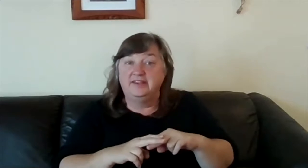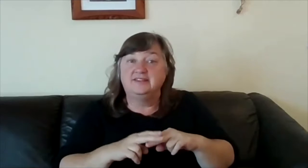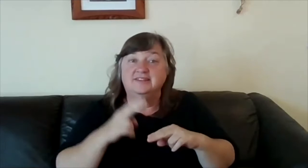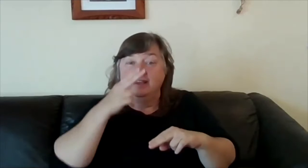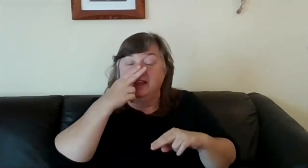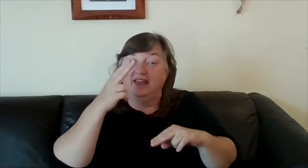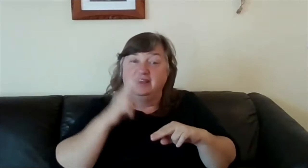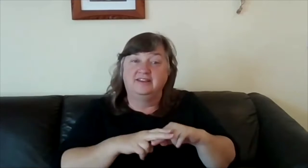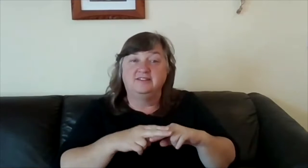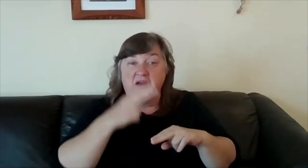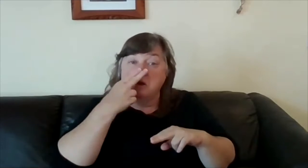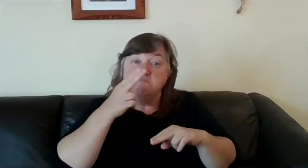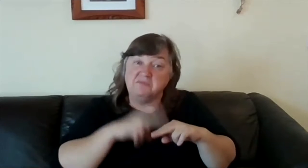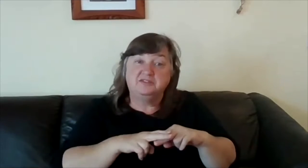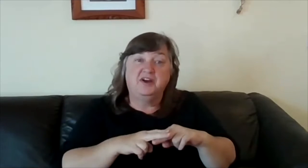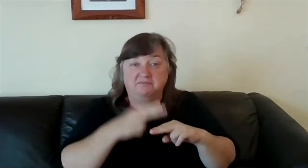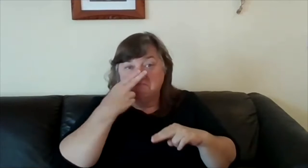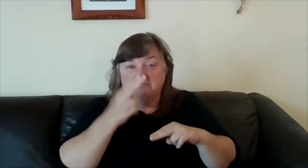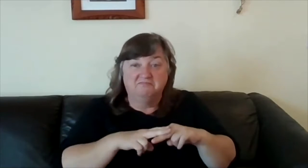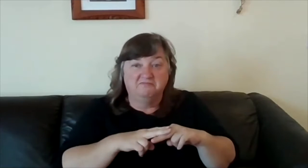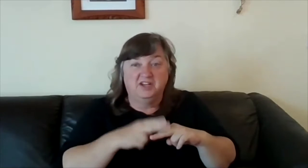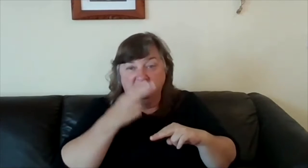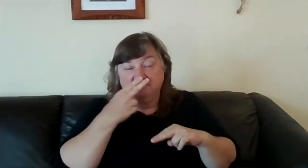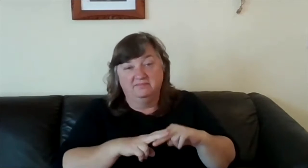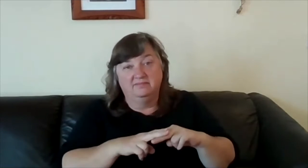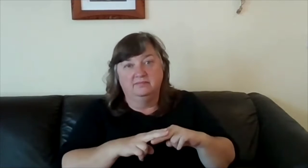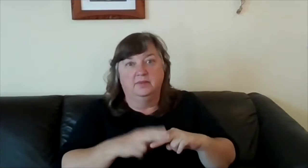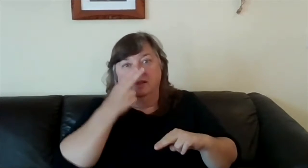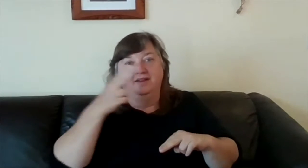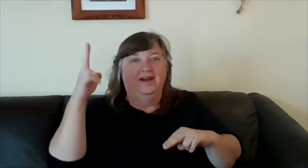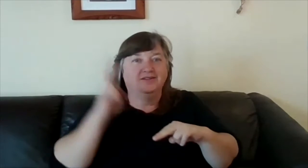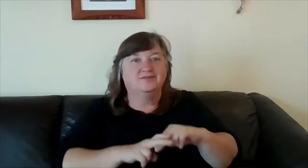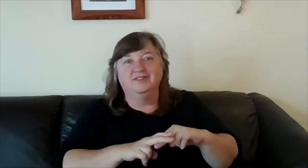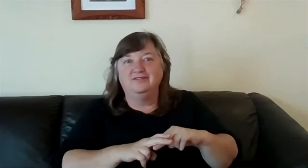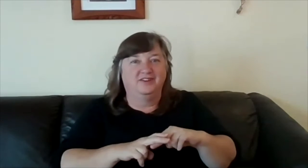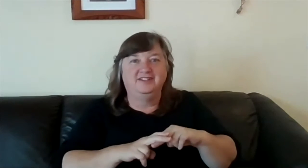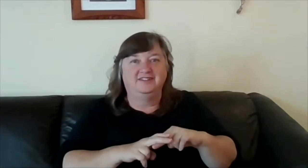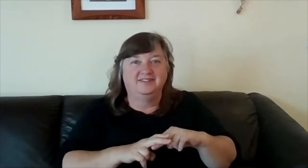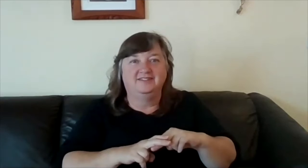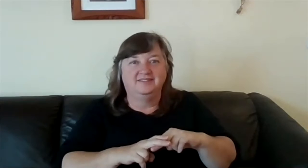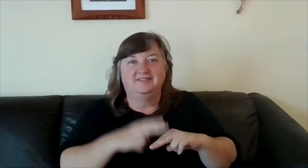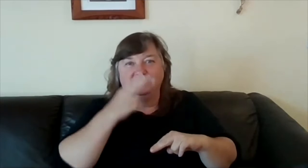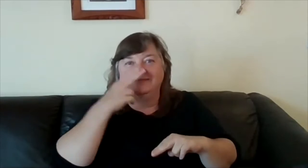this is, oh, that's fun. Fun. That was really fun.